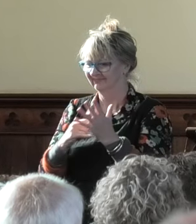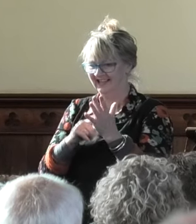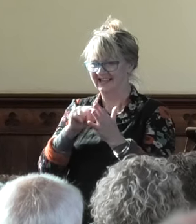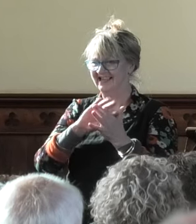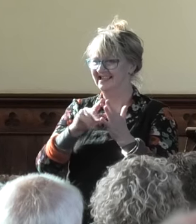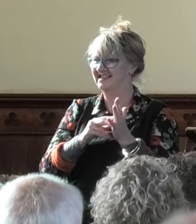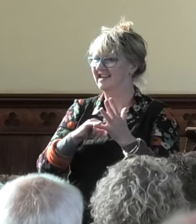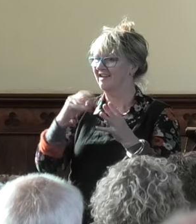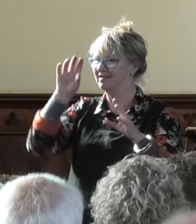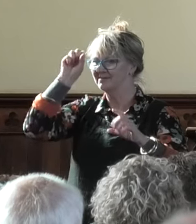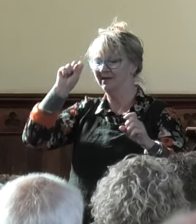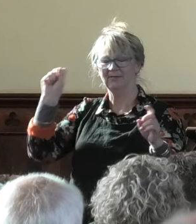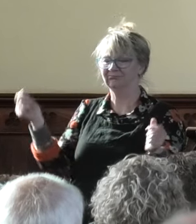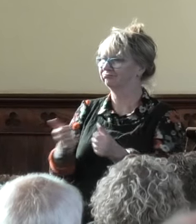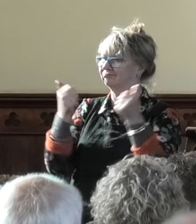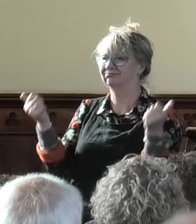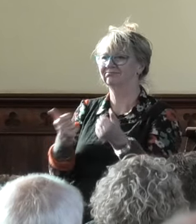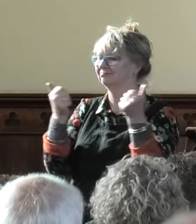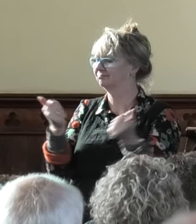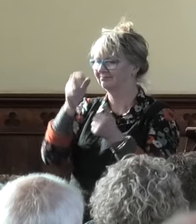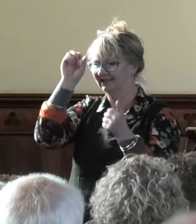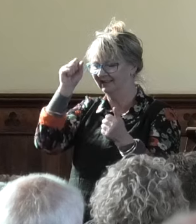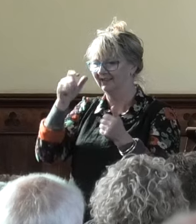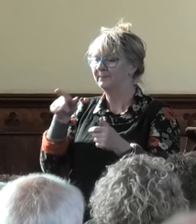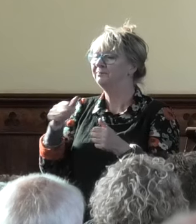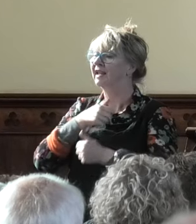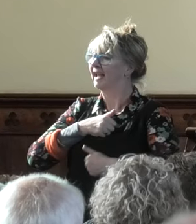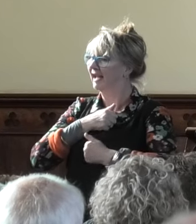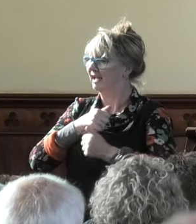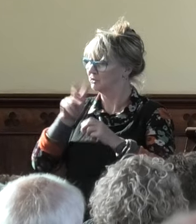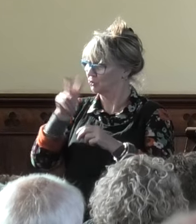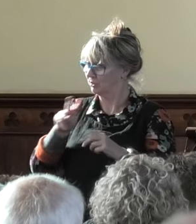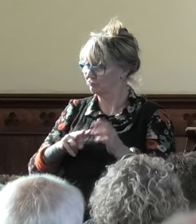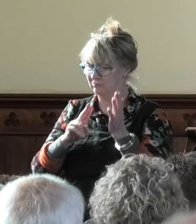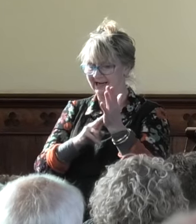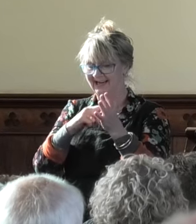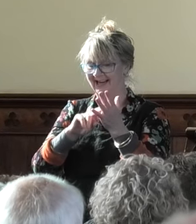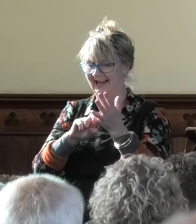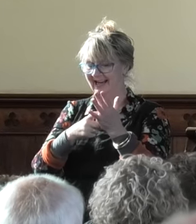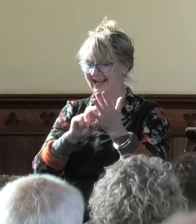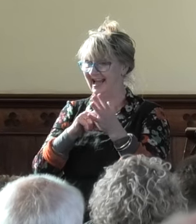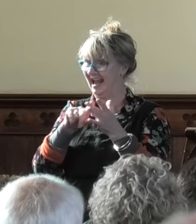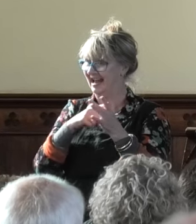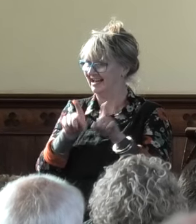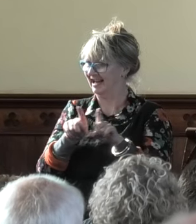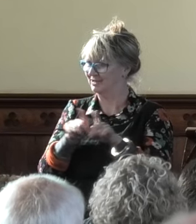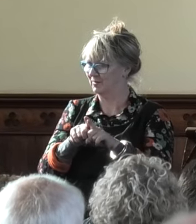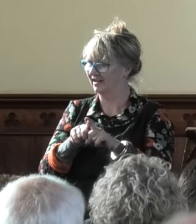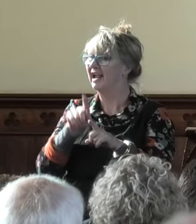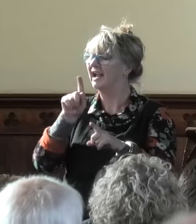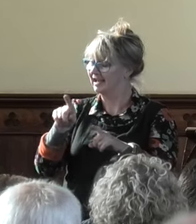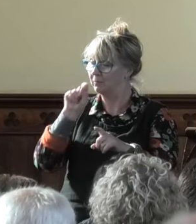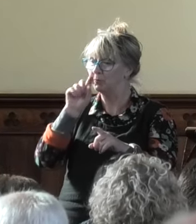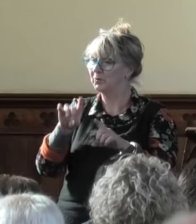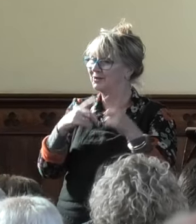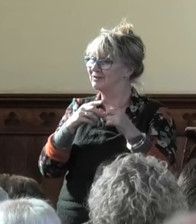memories. And incidentally, he also enjoyed reading to Anna and Nikita, making the stories more interesting by doing them in various